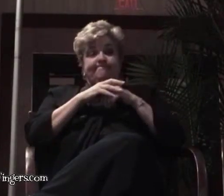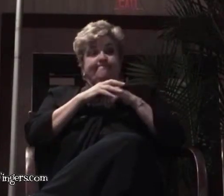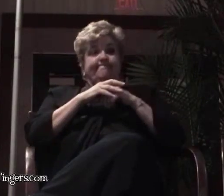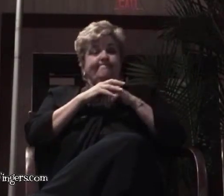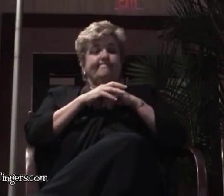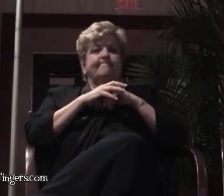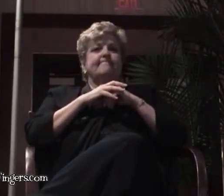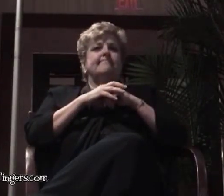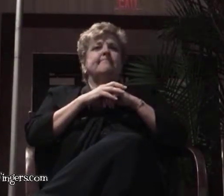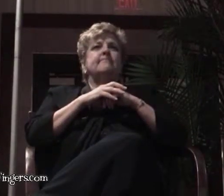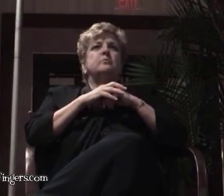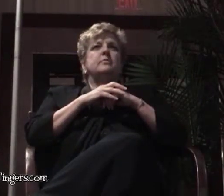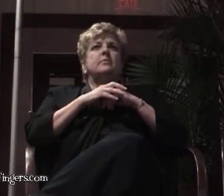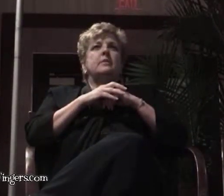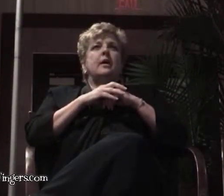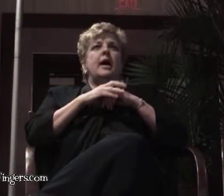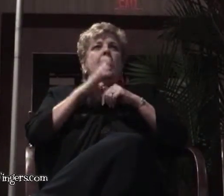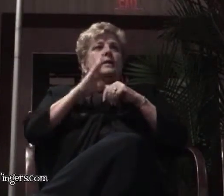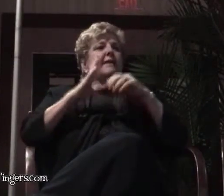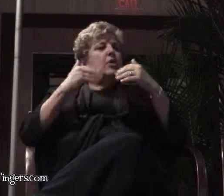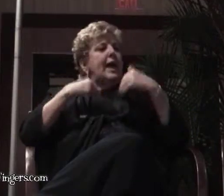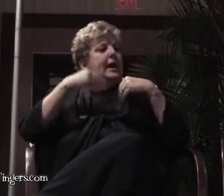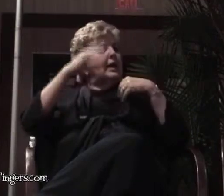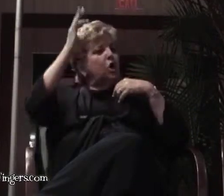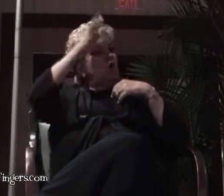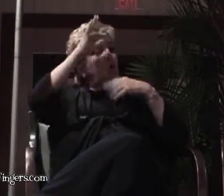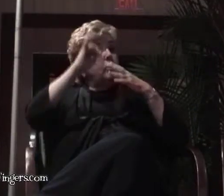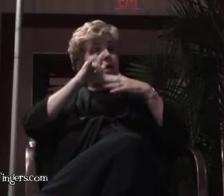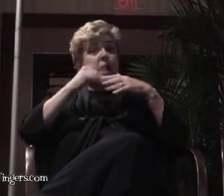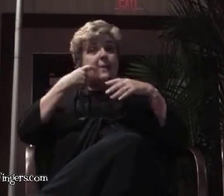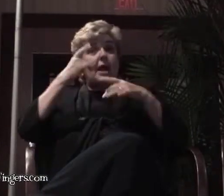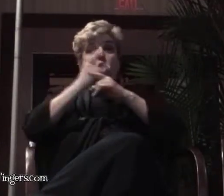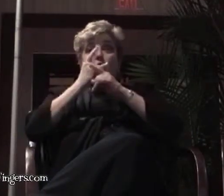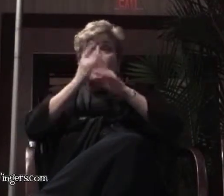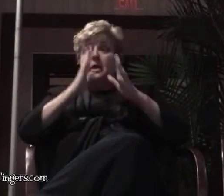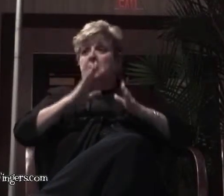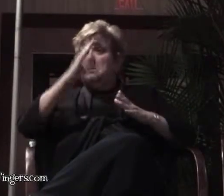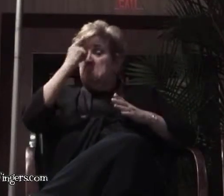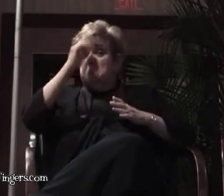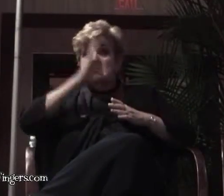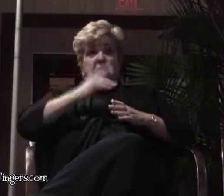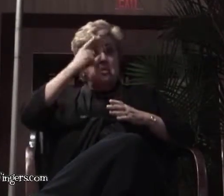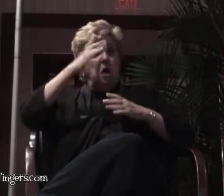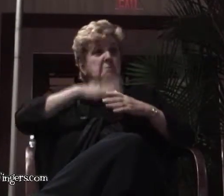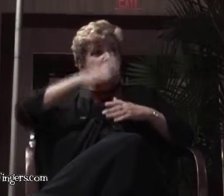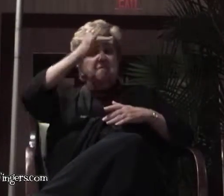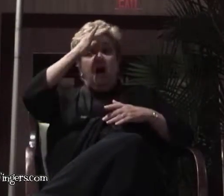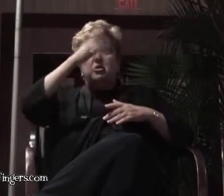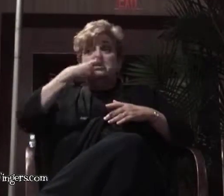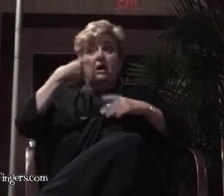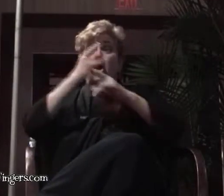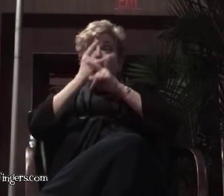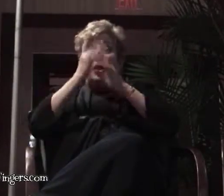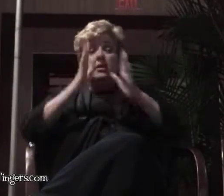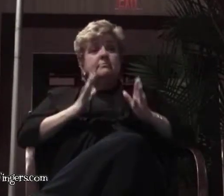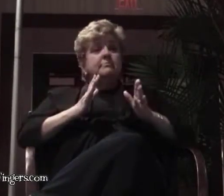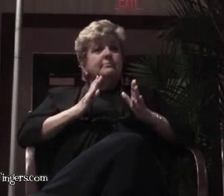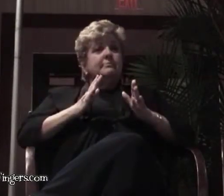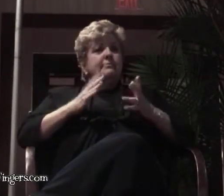clue that I was an alcoholic. Never had a clue what an alcoholic was. Never thought of my father as an alcoholic. I don't know what an alcoholic is. I never heard of